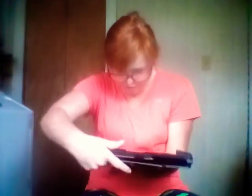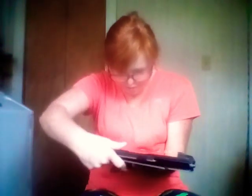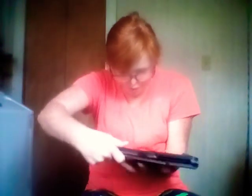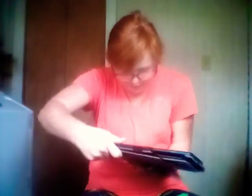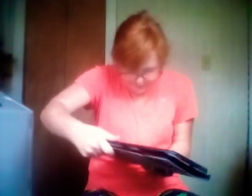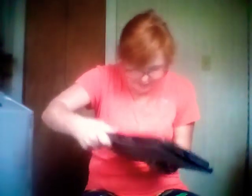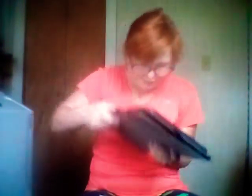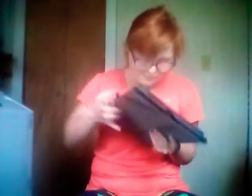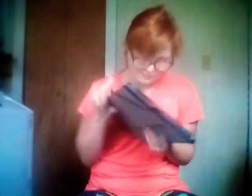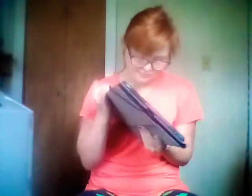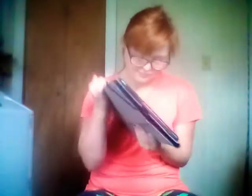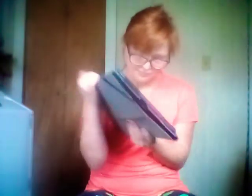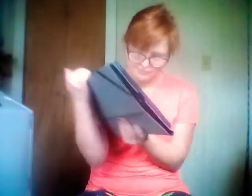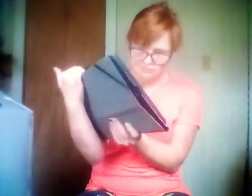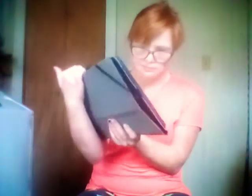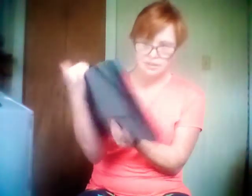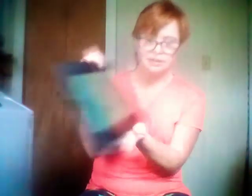Go heel.